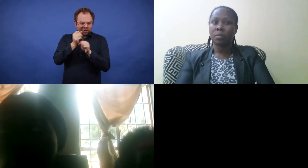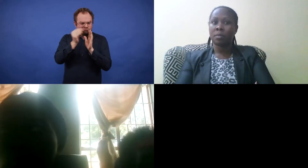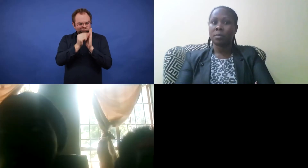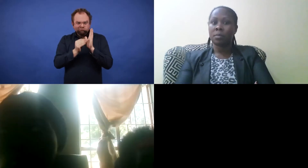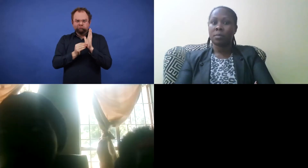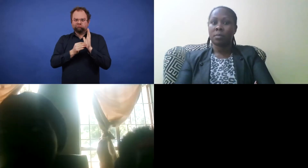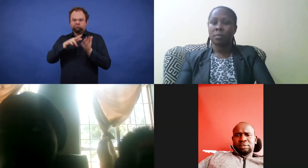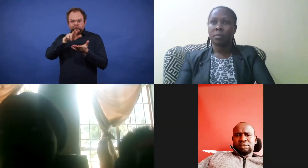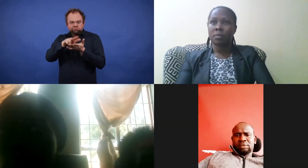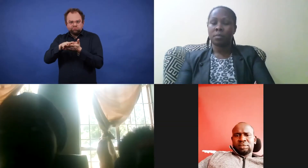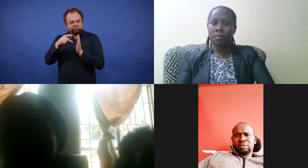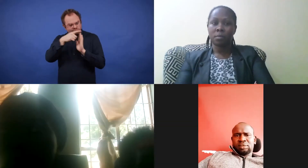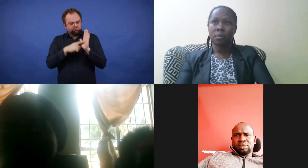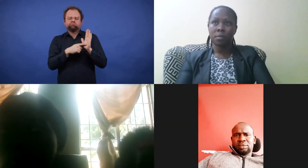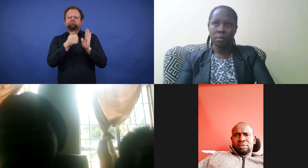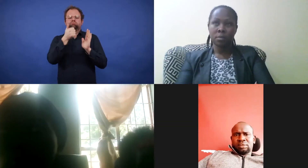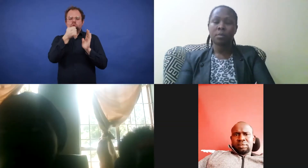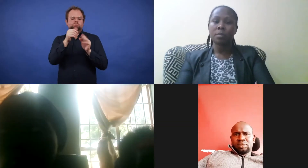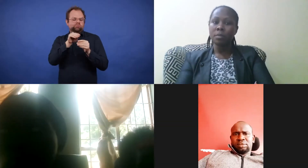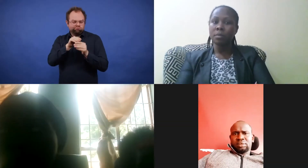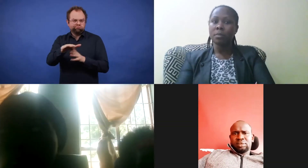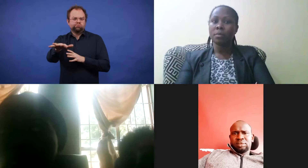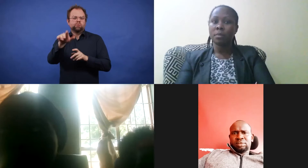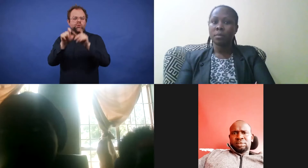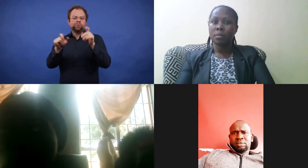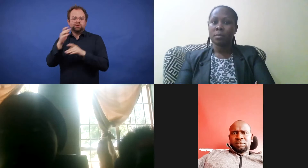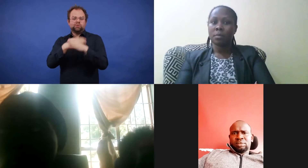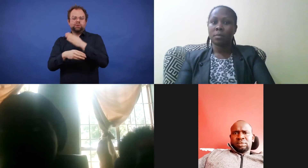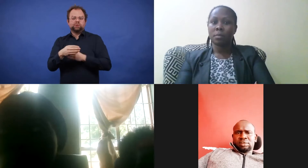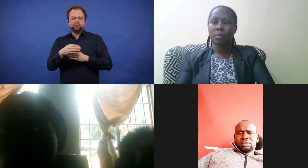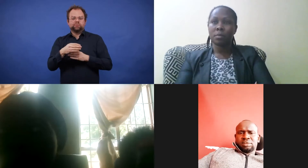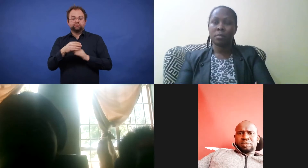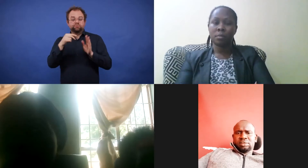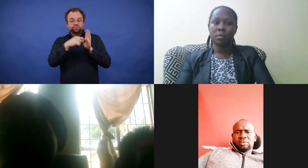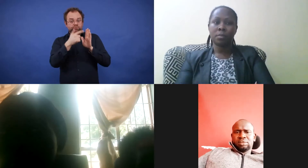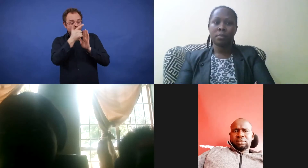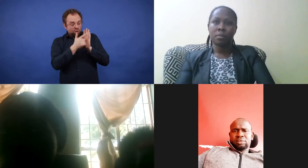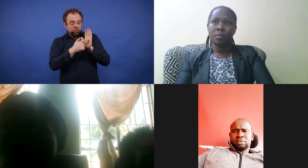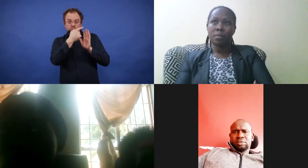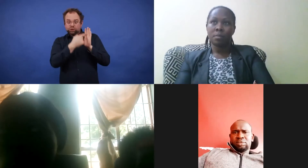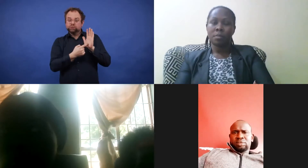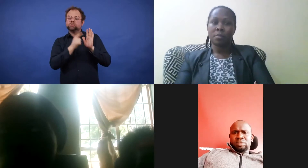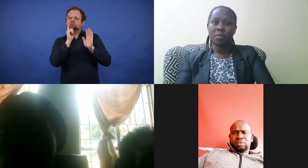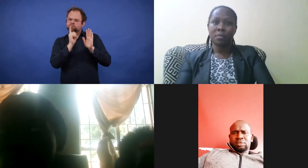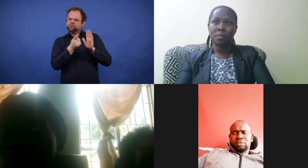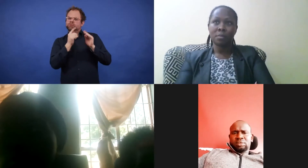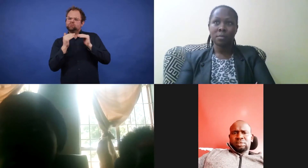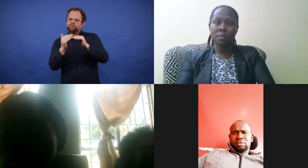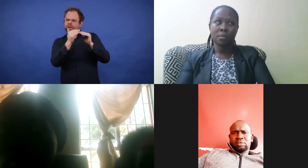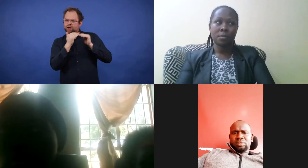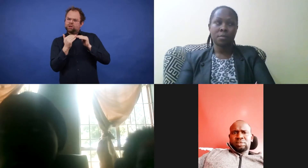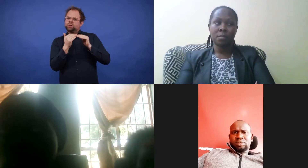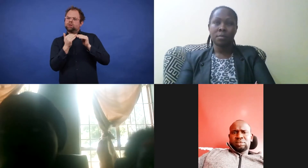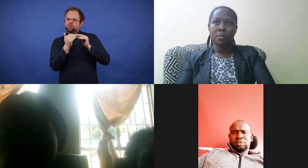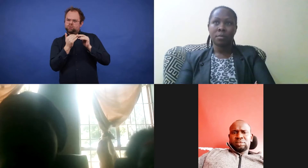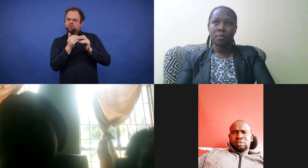other equal, regardless of being a disability or not. So the other thing is